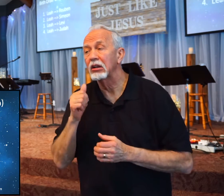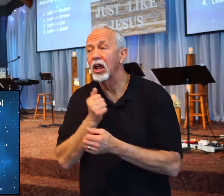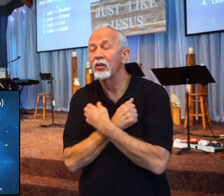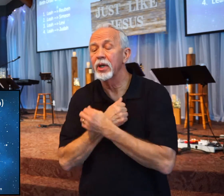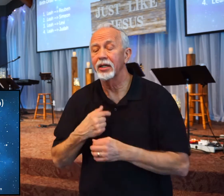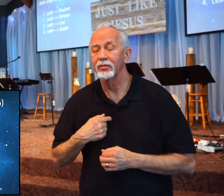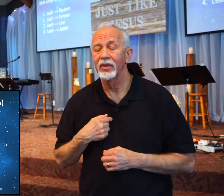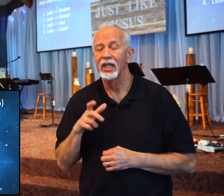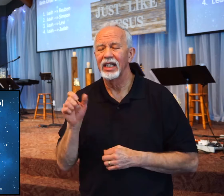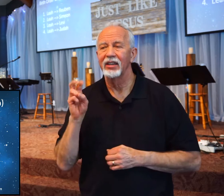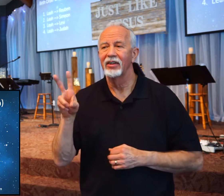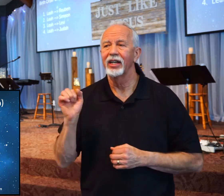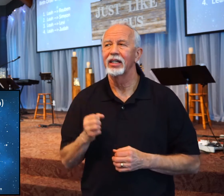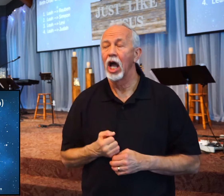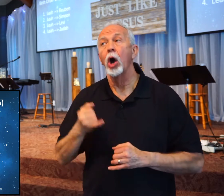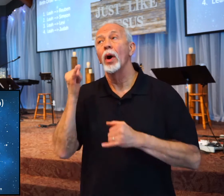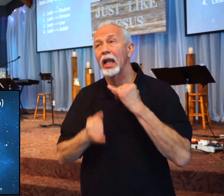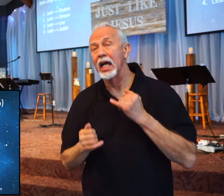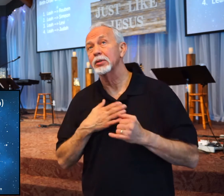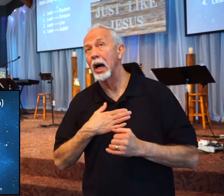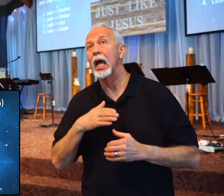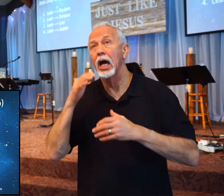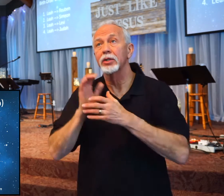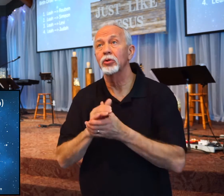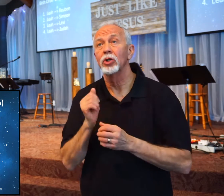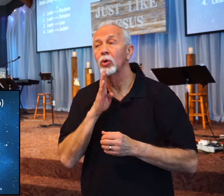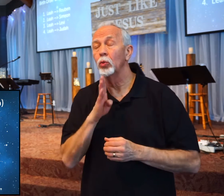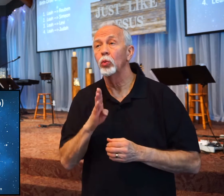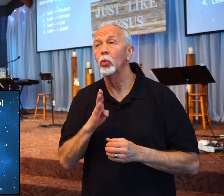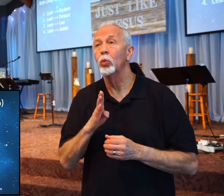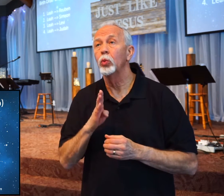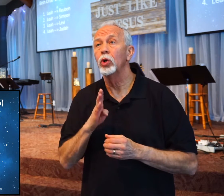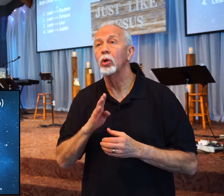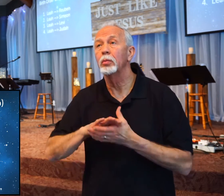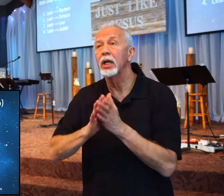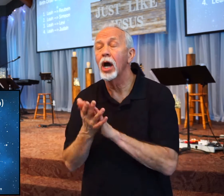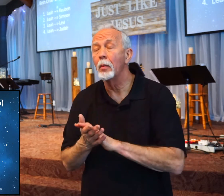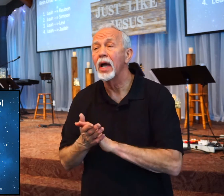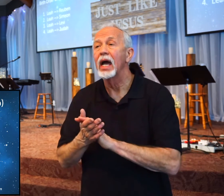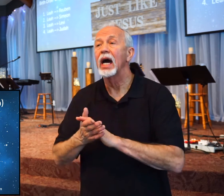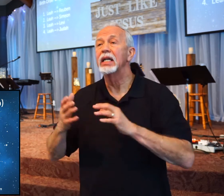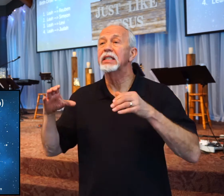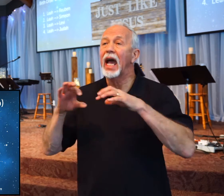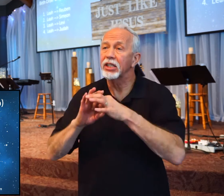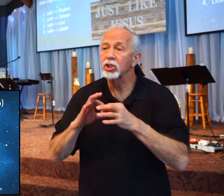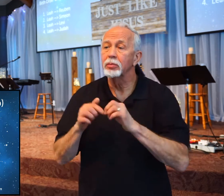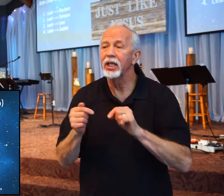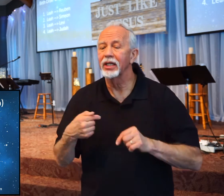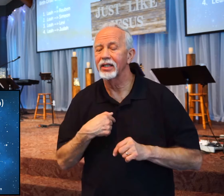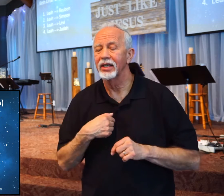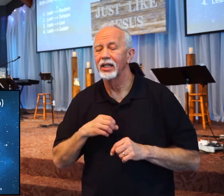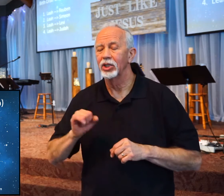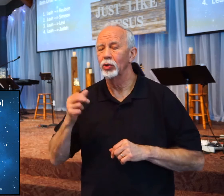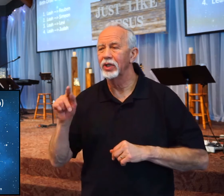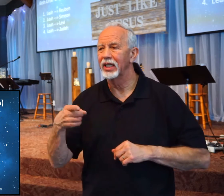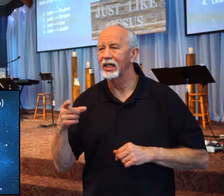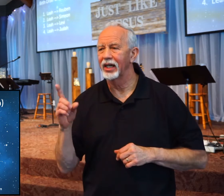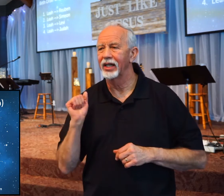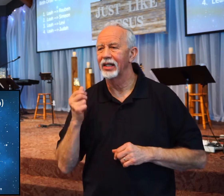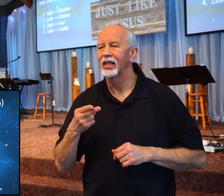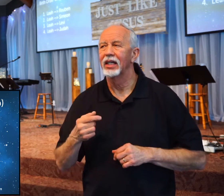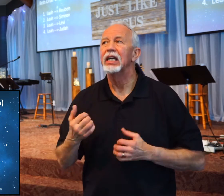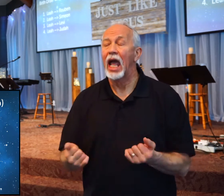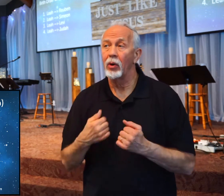last my husband will become attached to me. Judah, now I will praise the